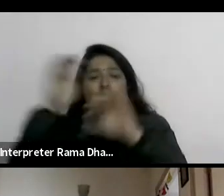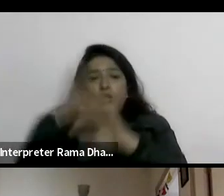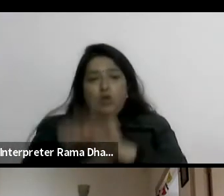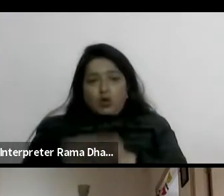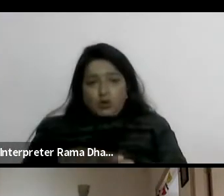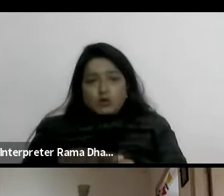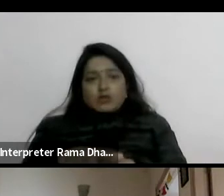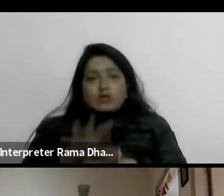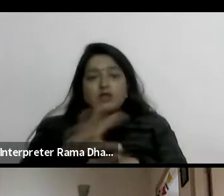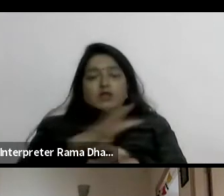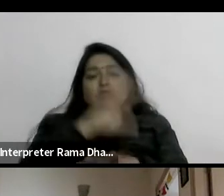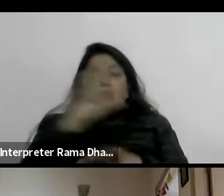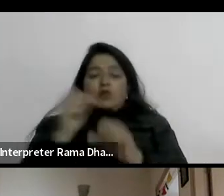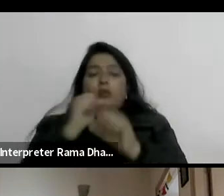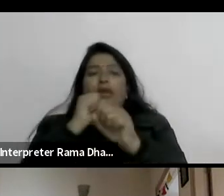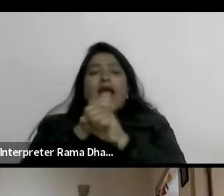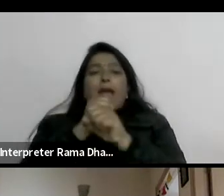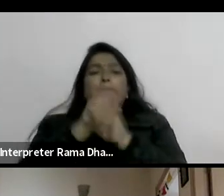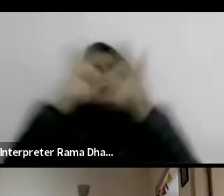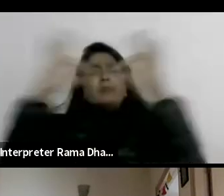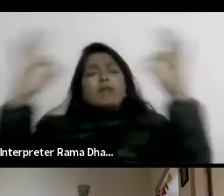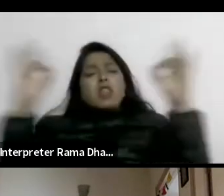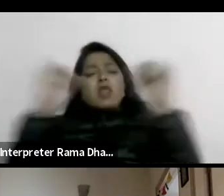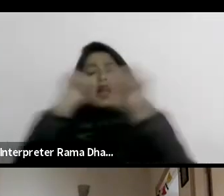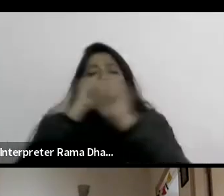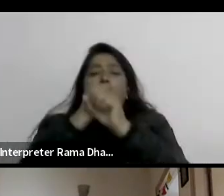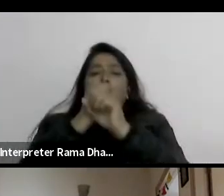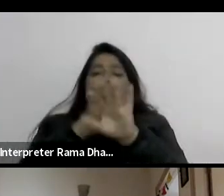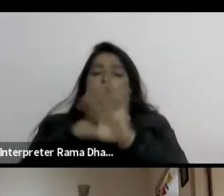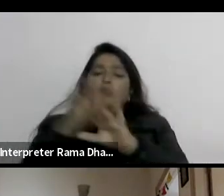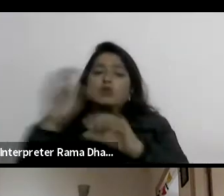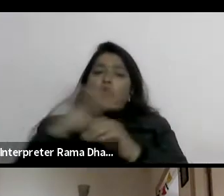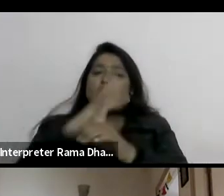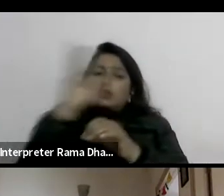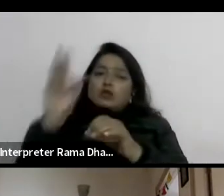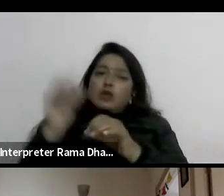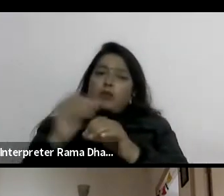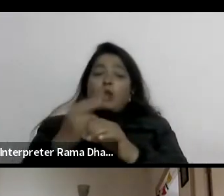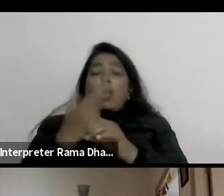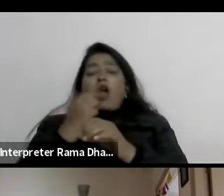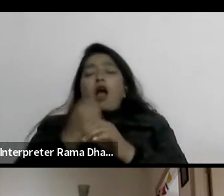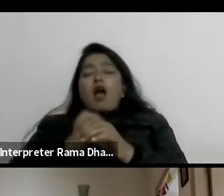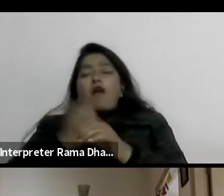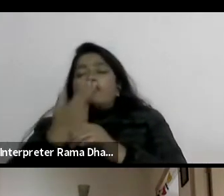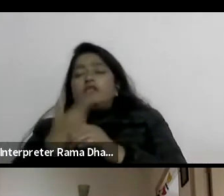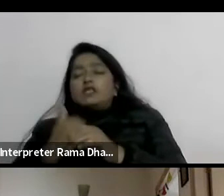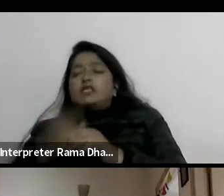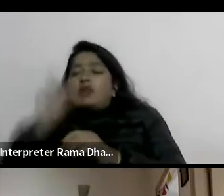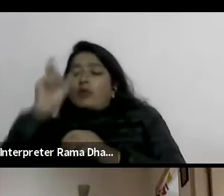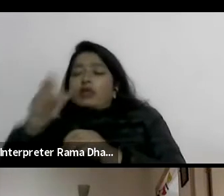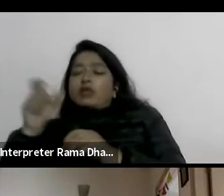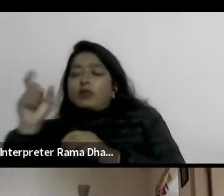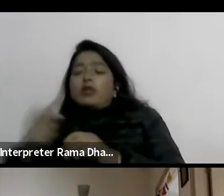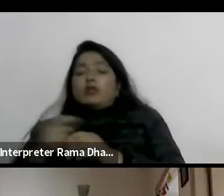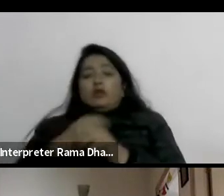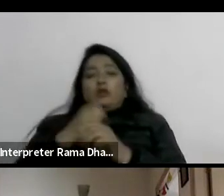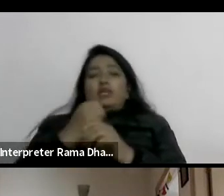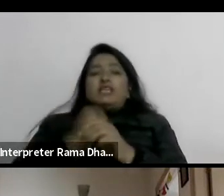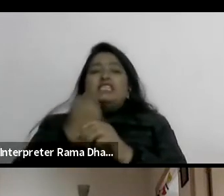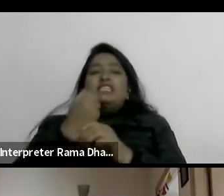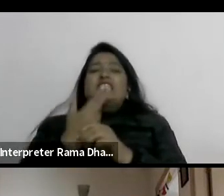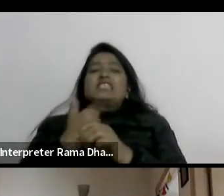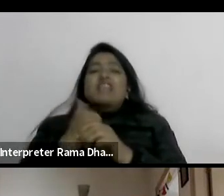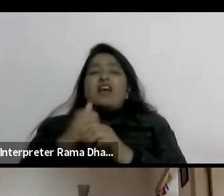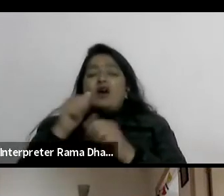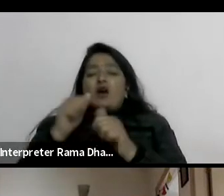all different forms of work that women choose, and that their choice be honored as individuals who are autonomous and who have the